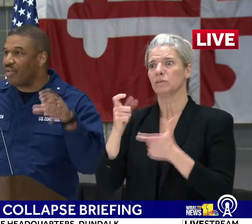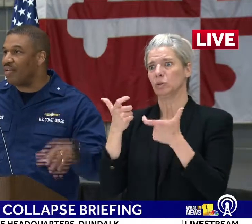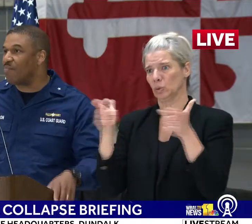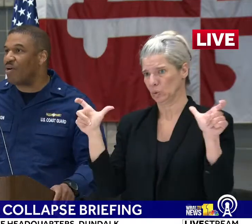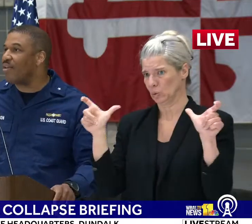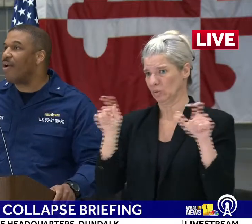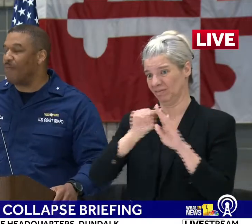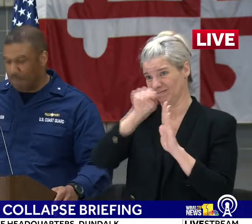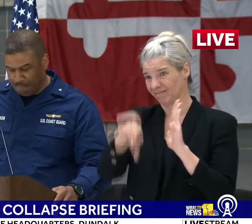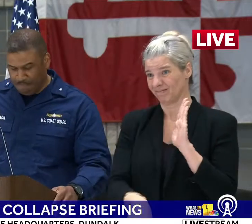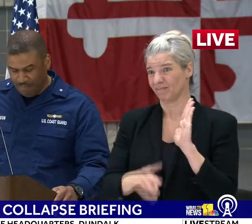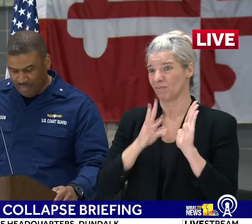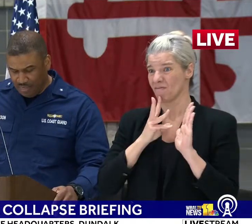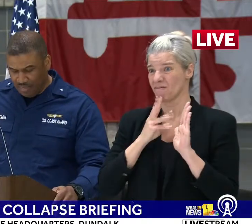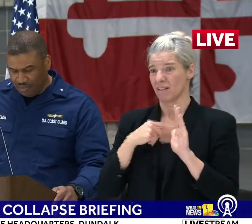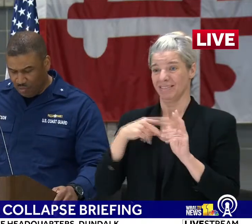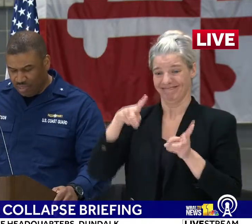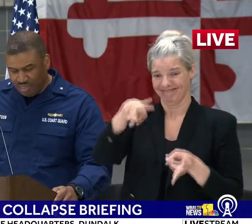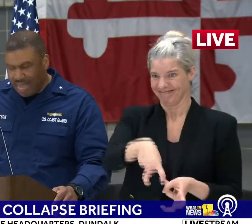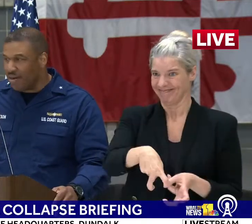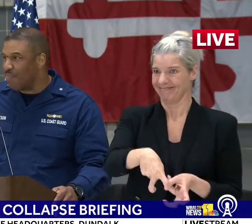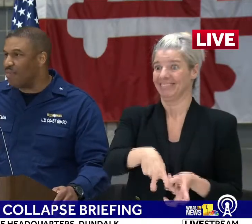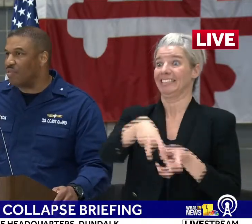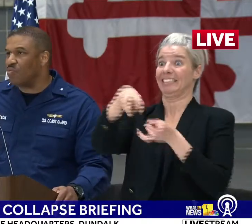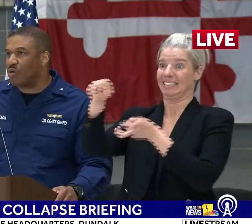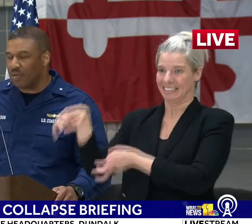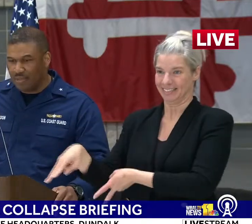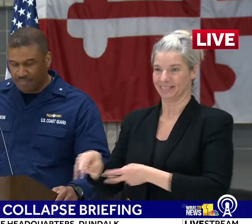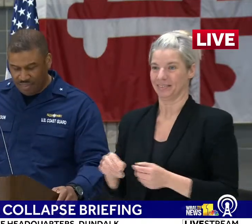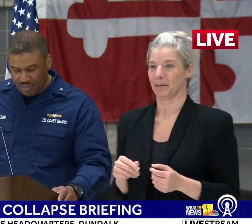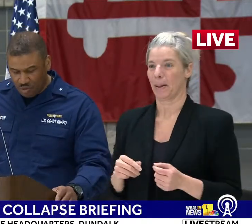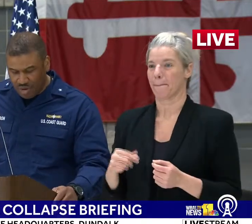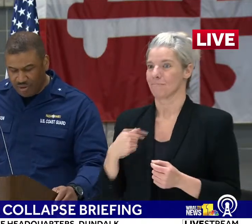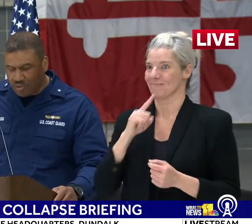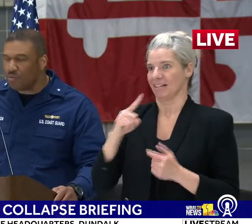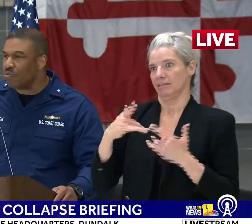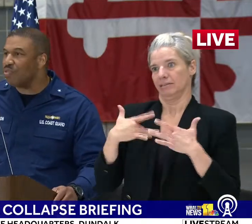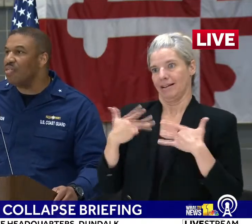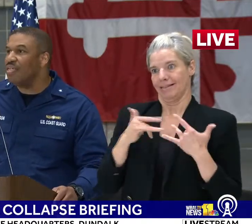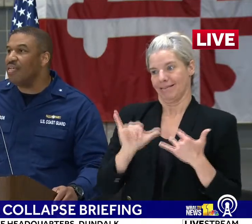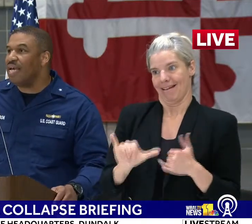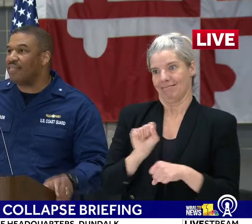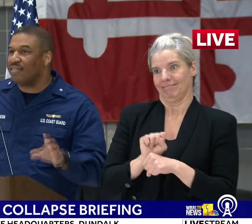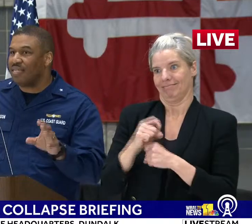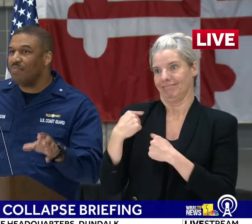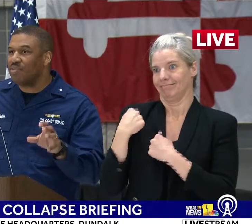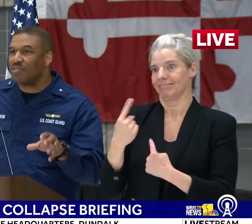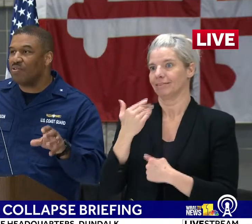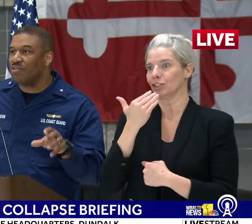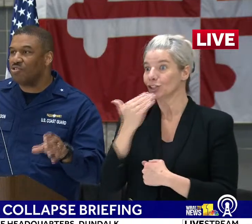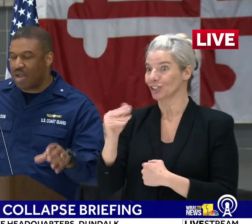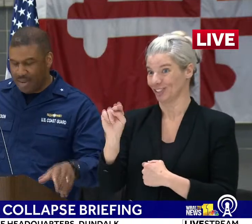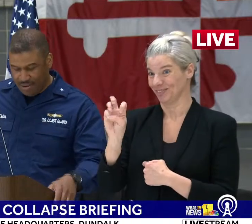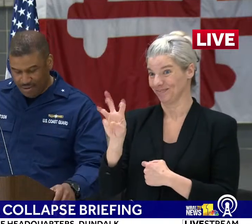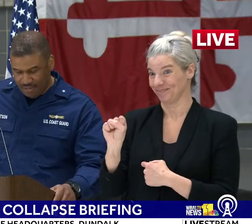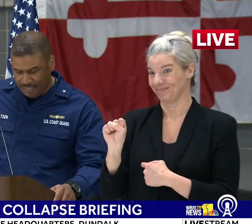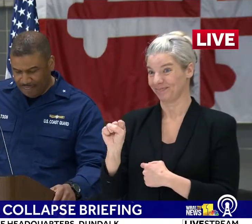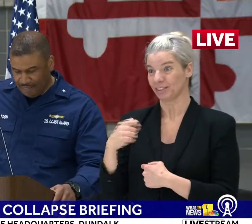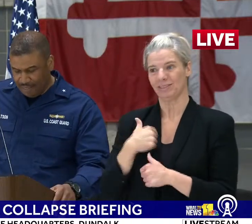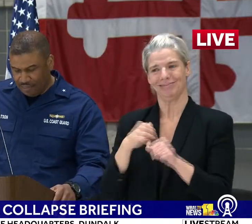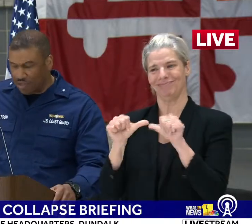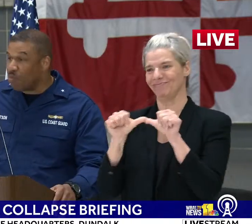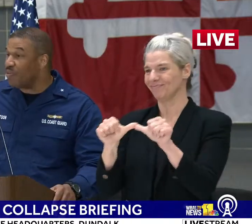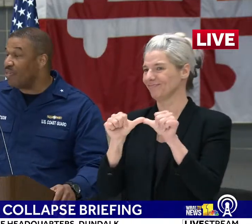I believe we're rigging it up right now. So we're excited about this work. This is great news as it keeps us on